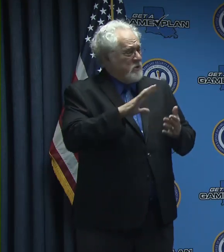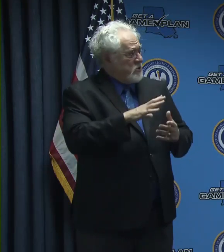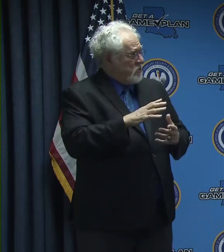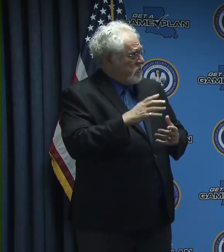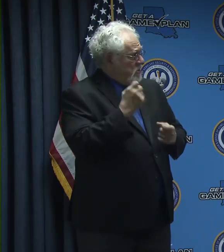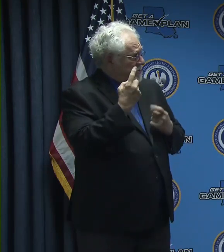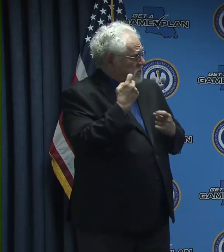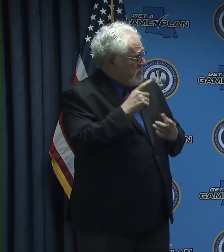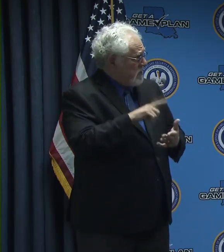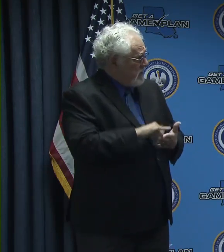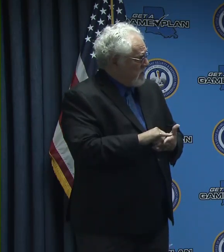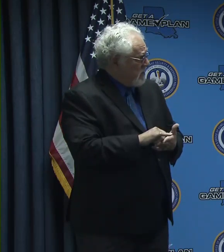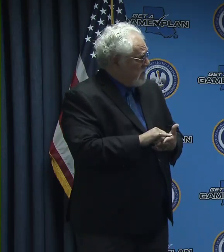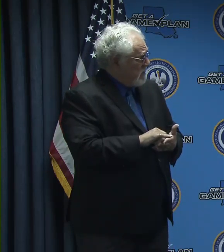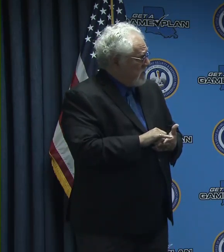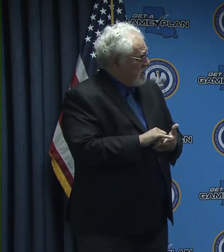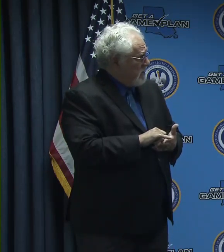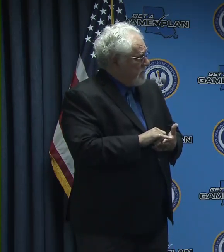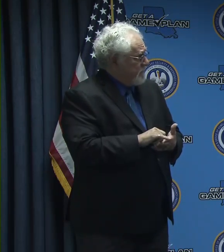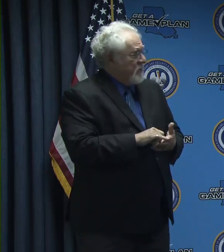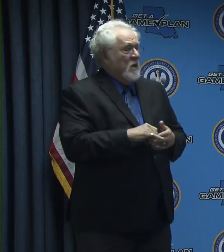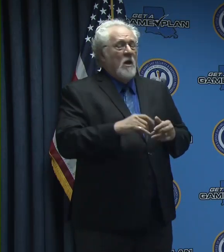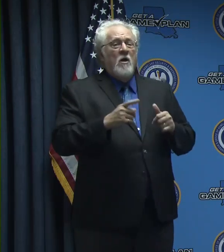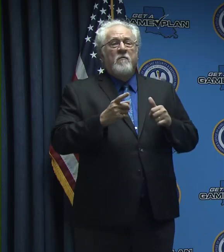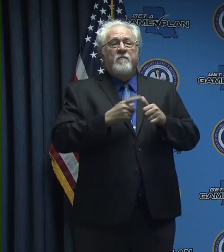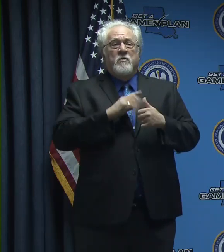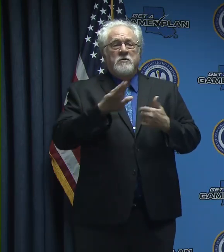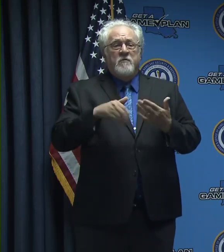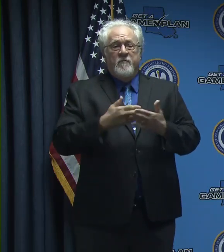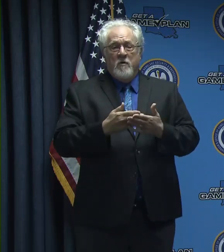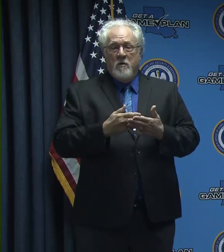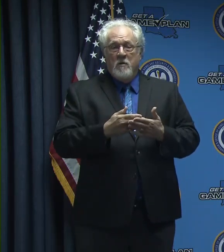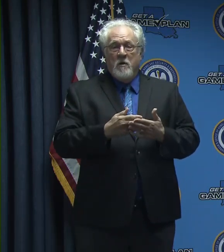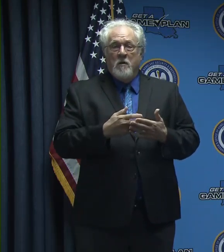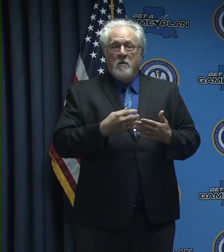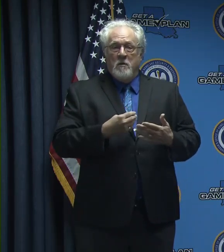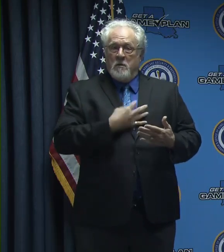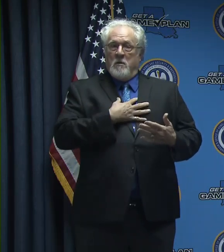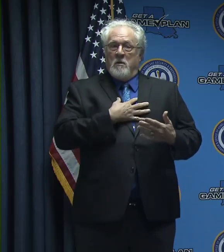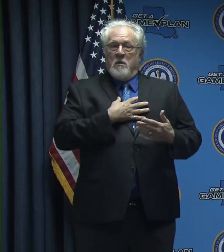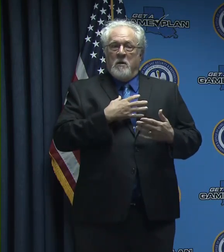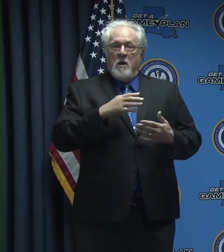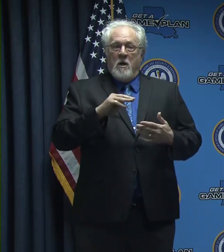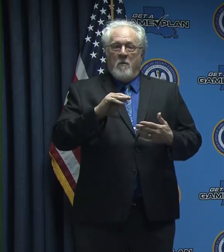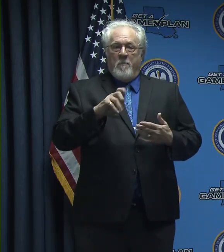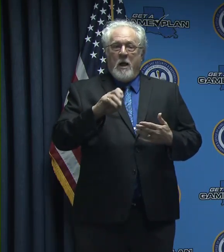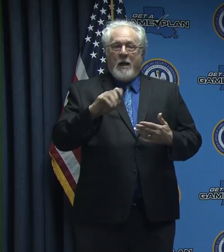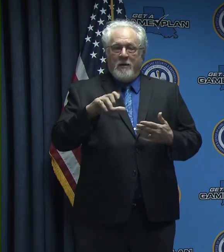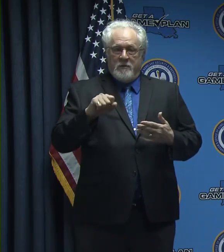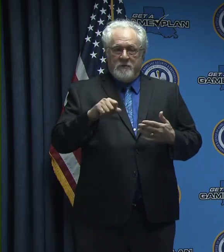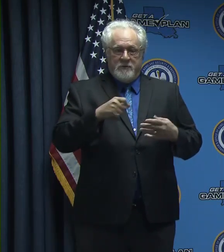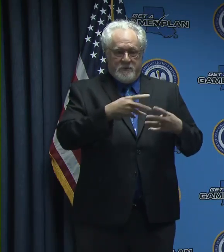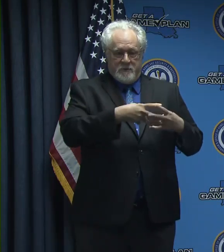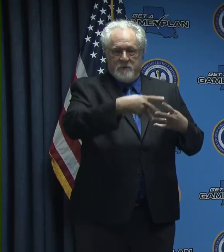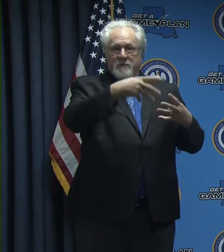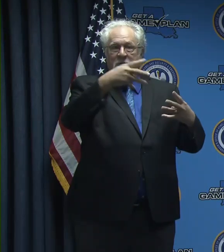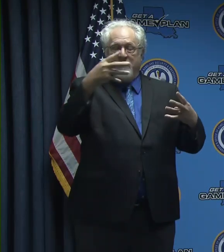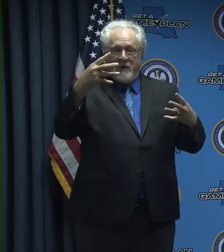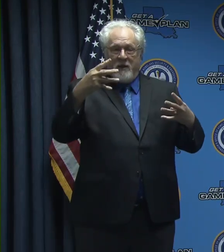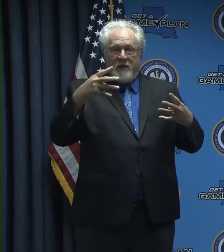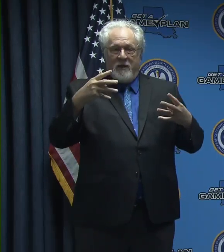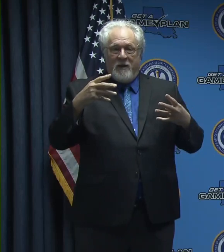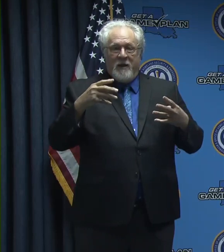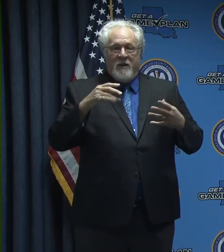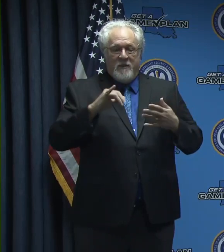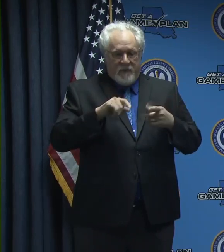on that? Yeah, well, first of all, it's heartening to see models that are gaining currency